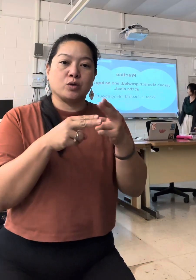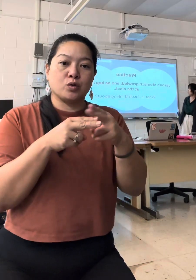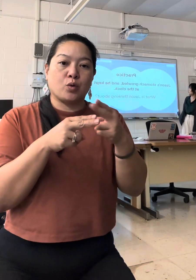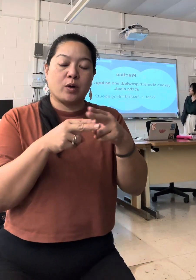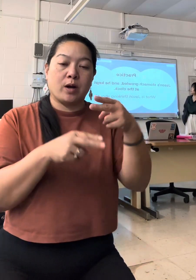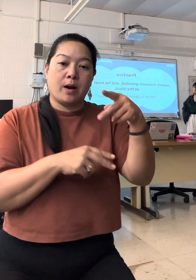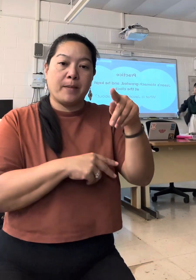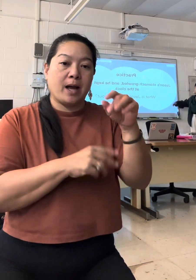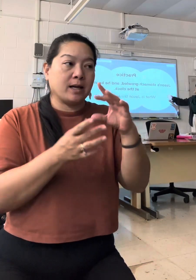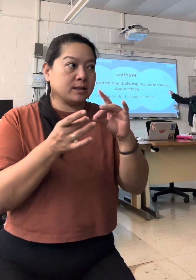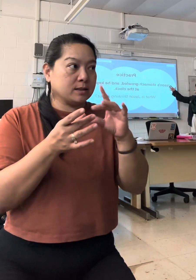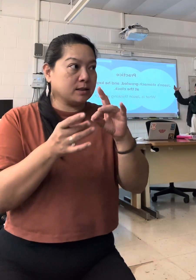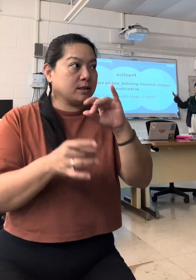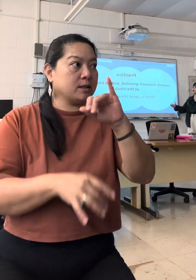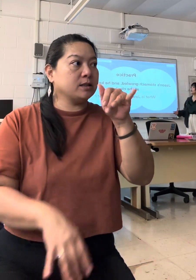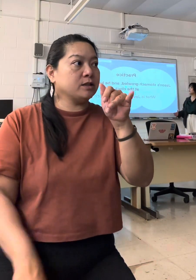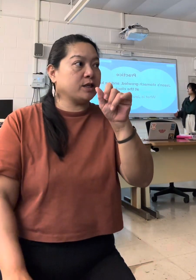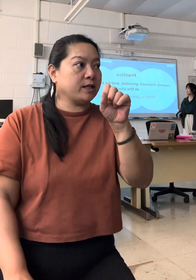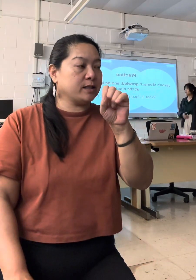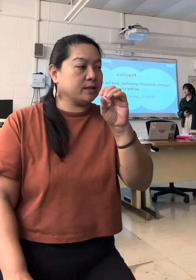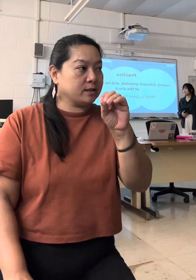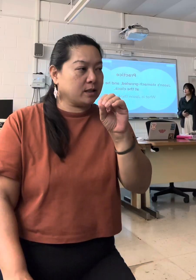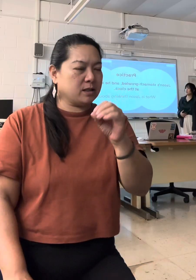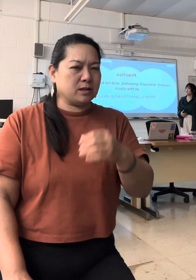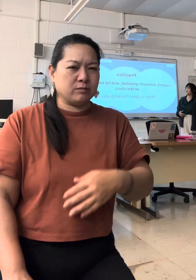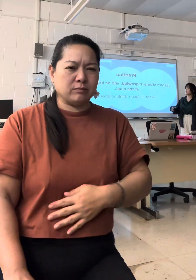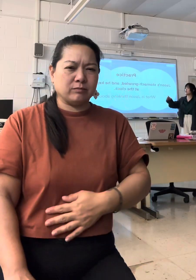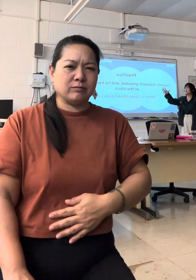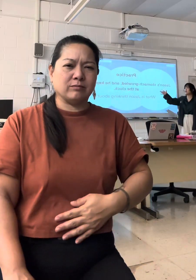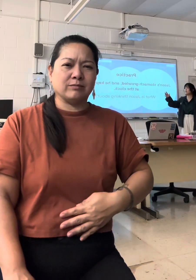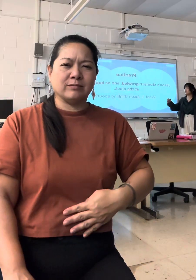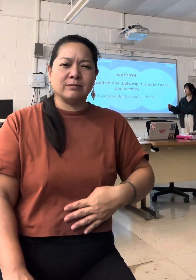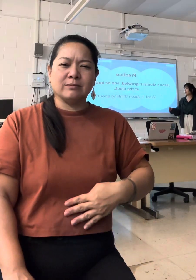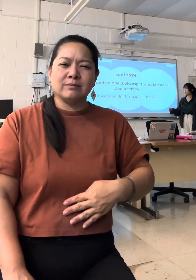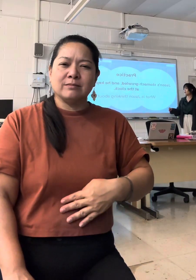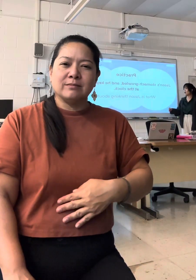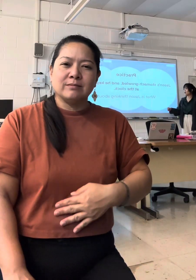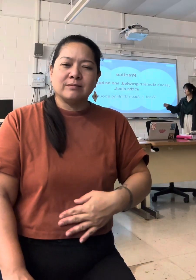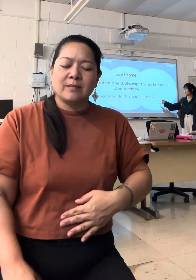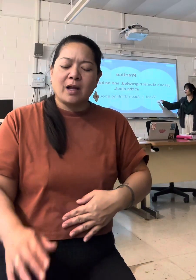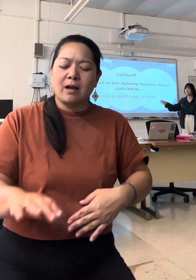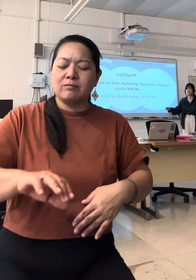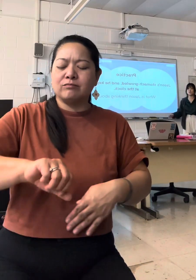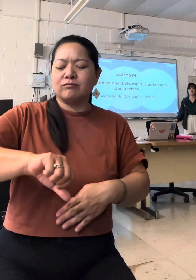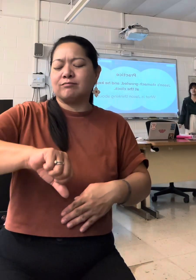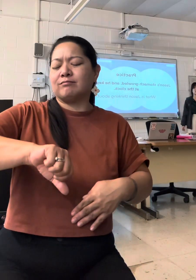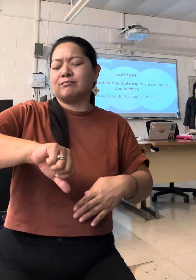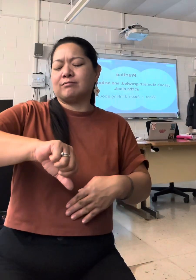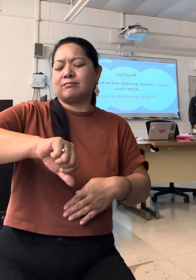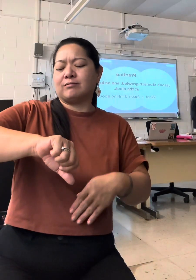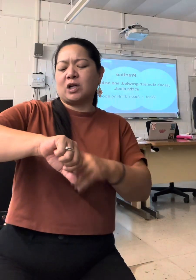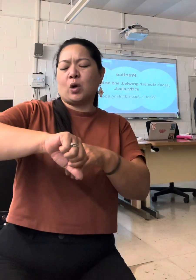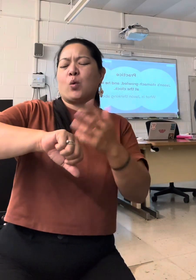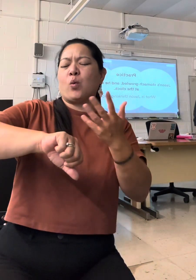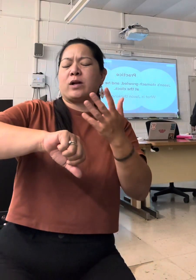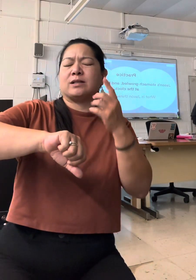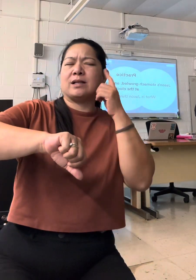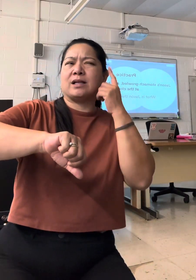passages. Okay, Jason's stomach growled, it's making noise, and he kept looking at the clock. What is Jason thinking about?